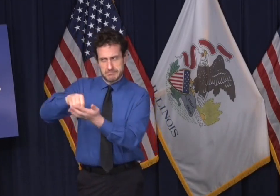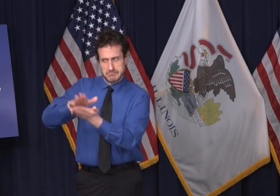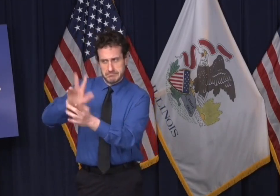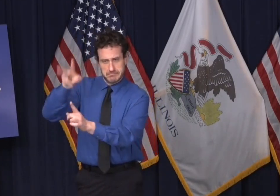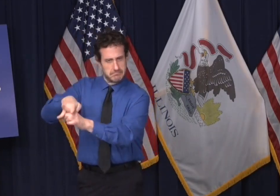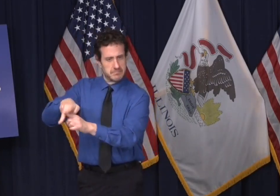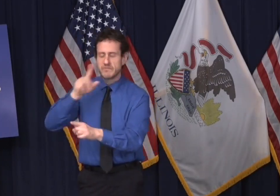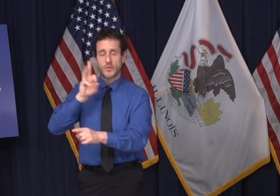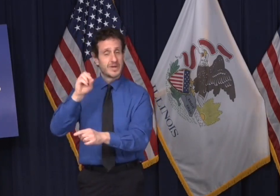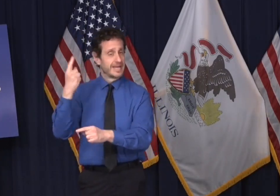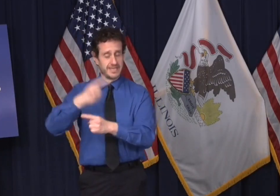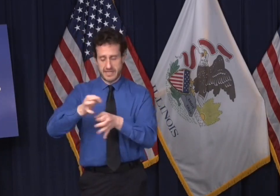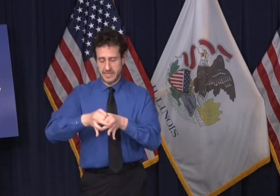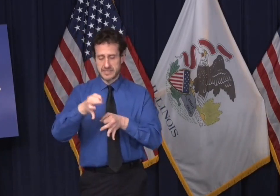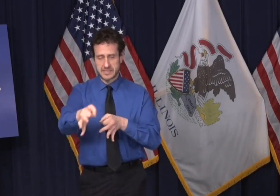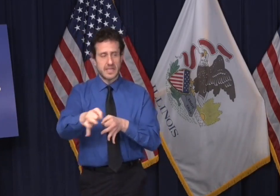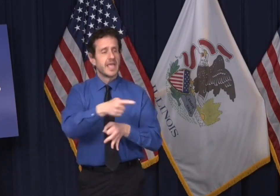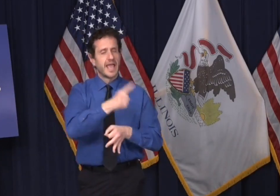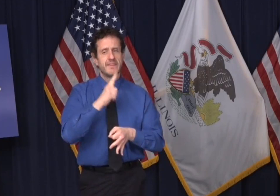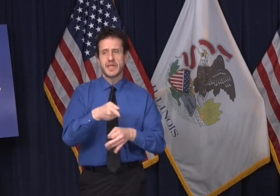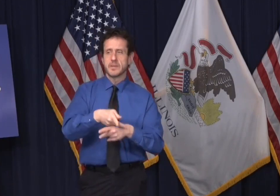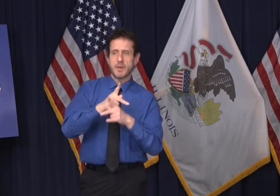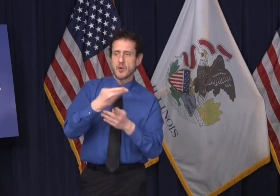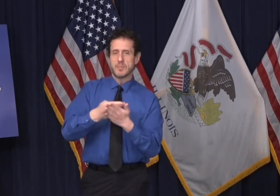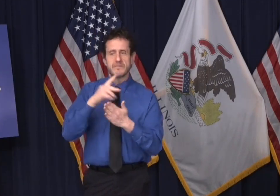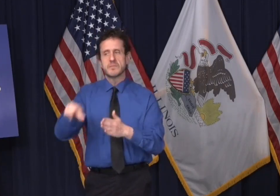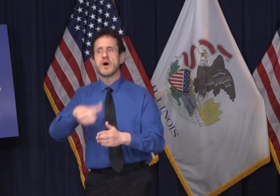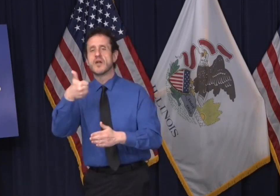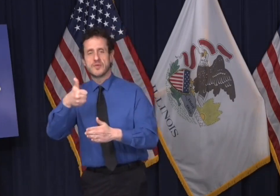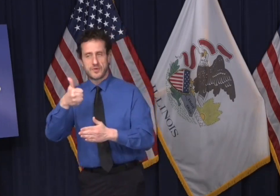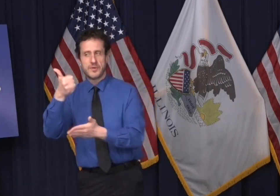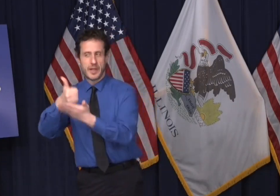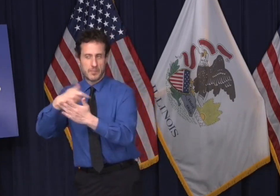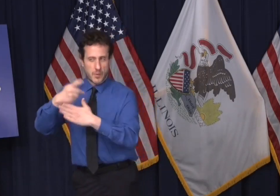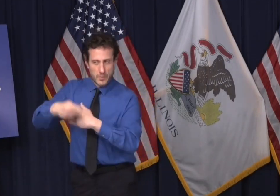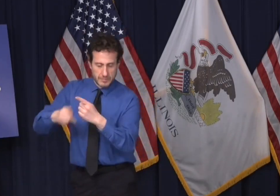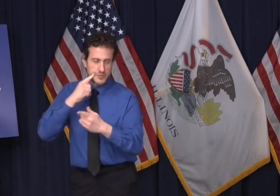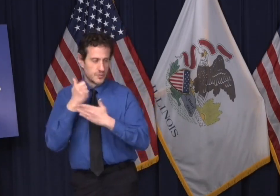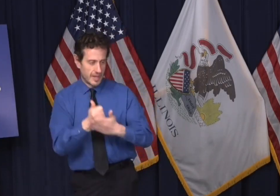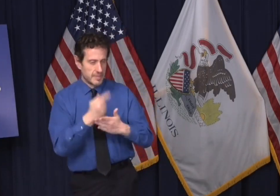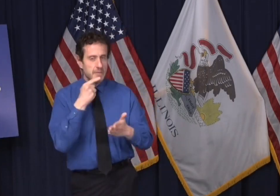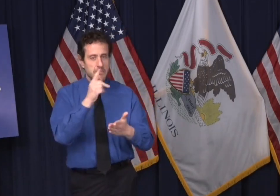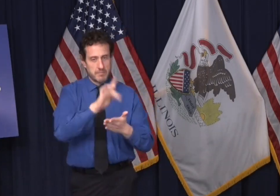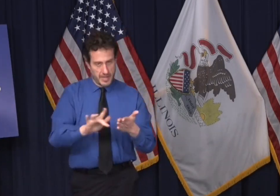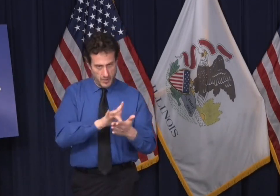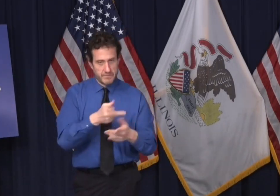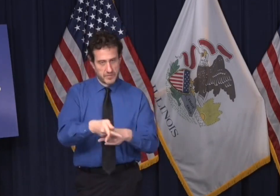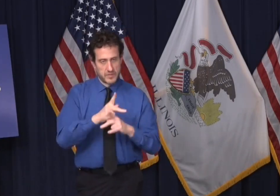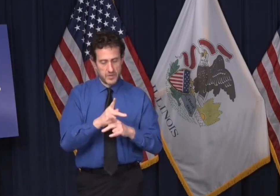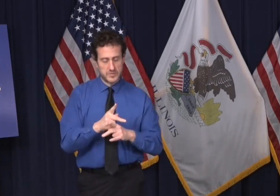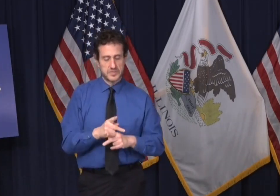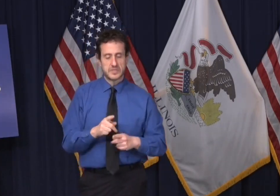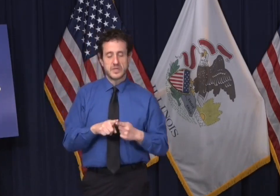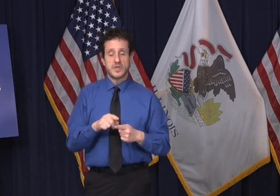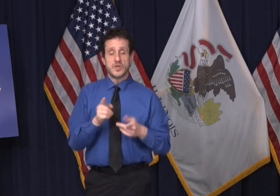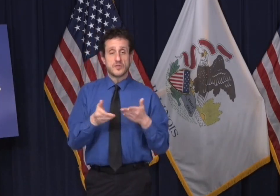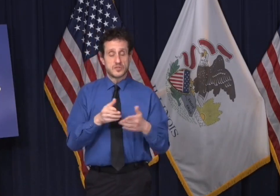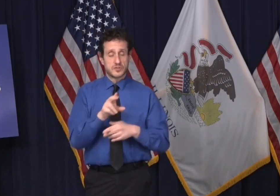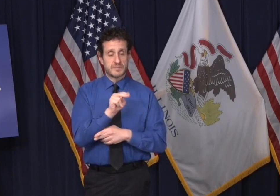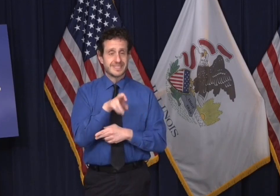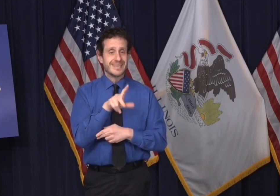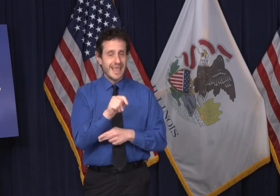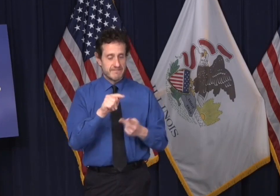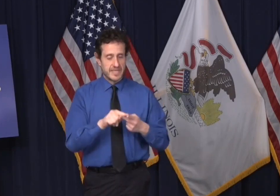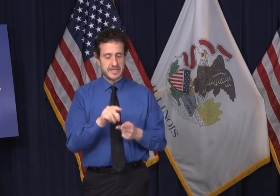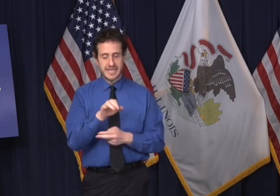other borrower assistance programs. These servicers include Navient, Nelnet, Ed